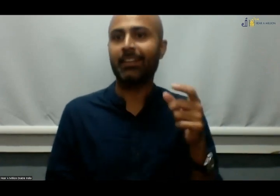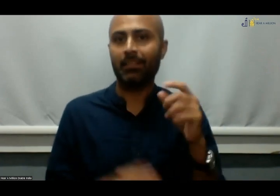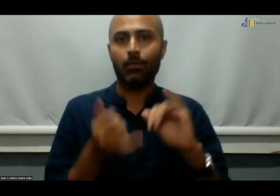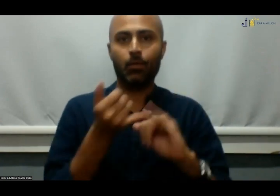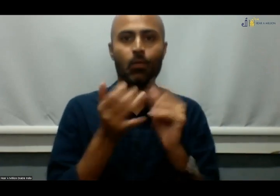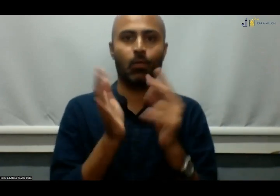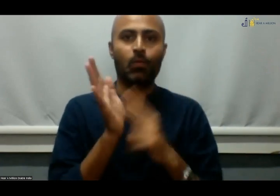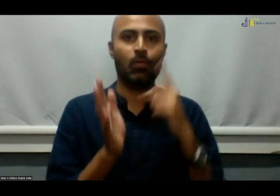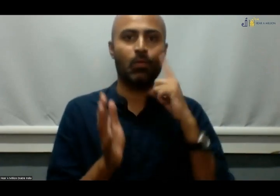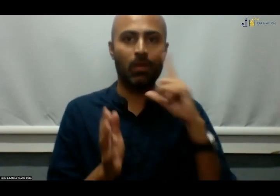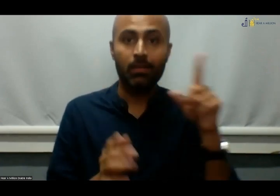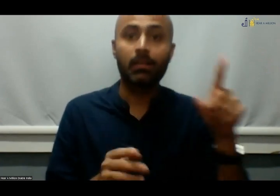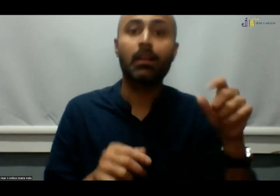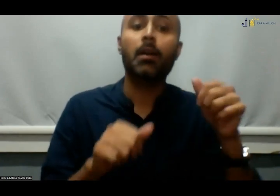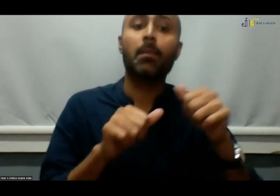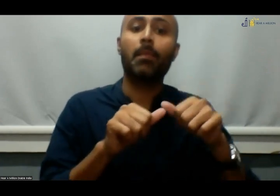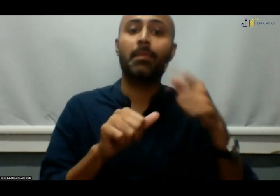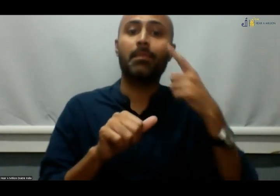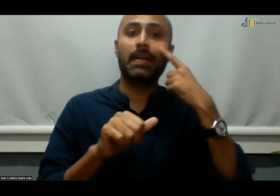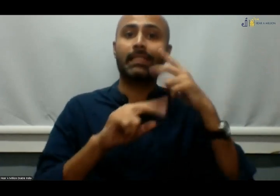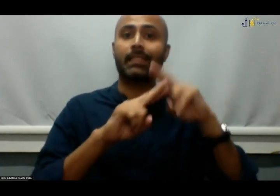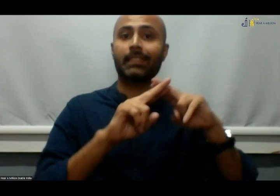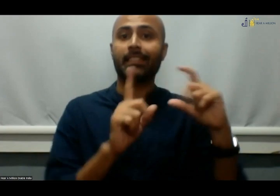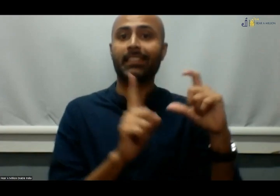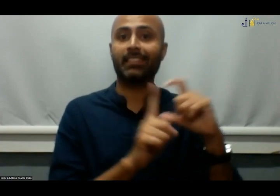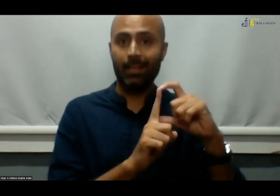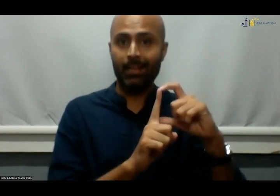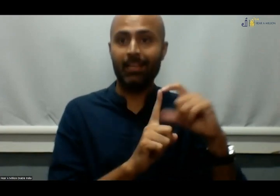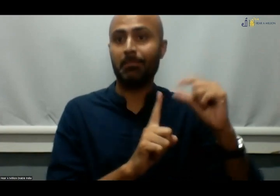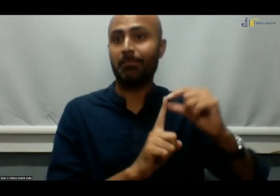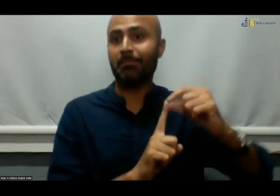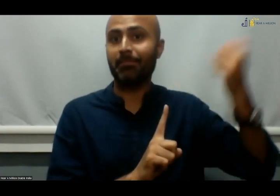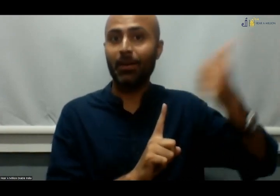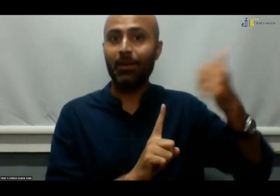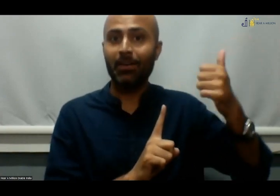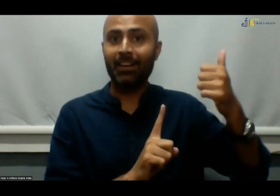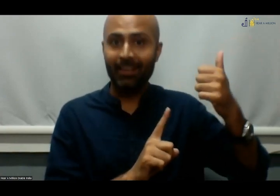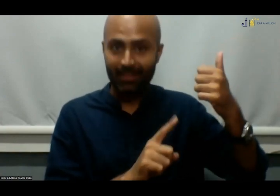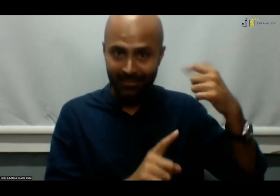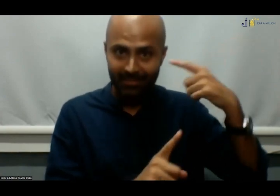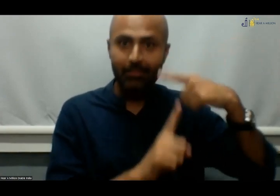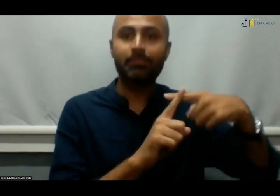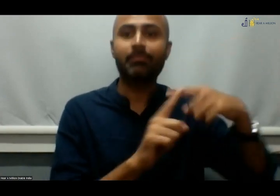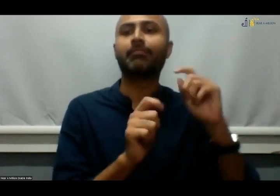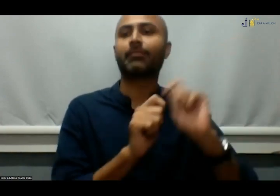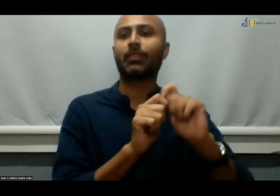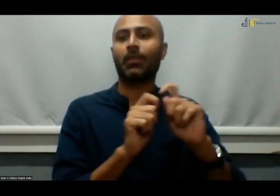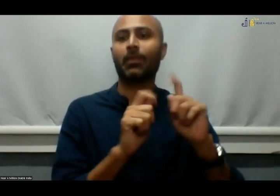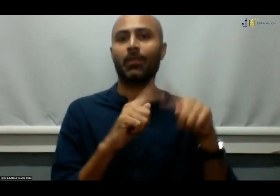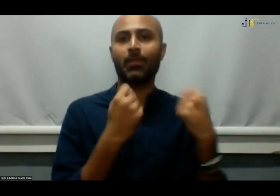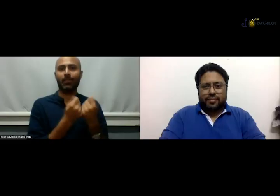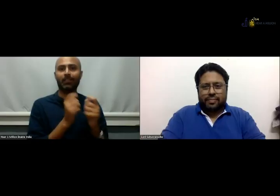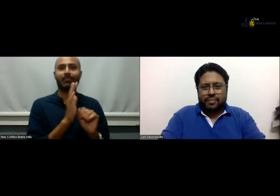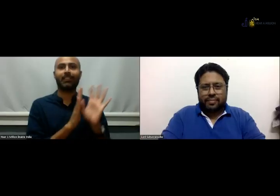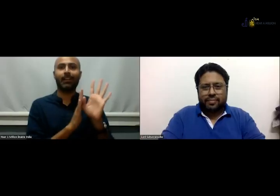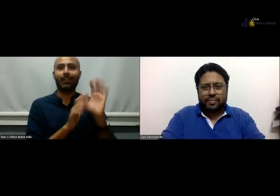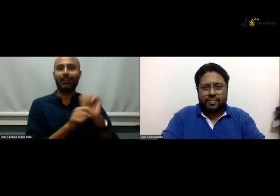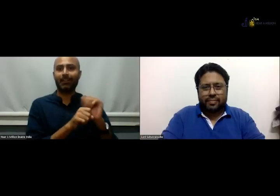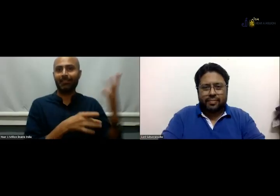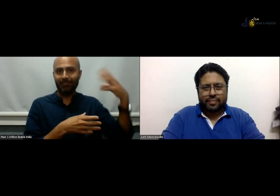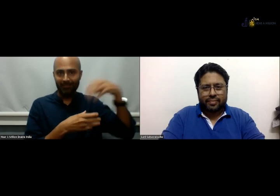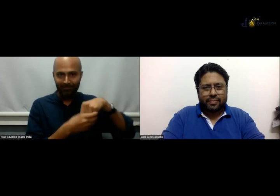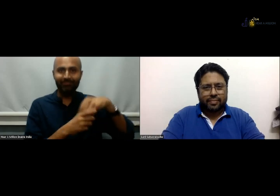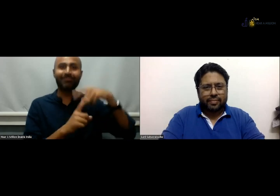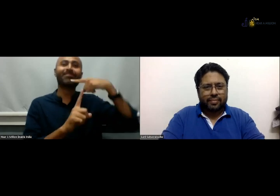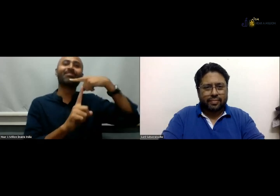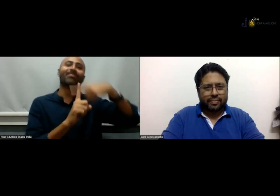Okay, so we will have next Sunil Sahasrabuddhe. He is President of All India Federation of